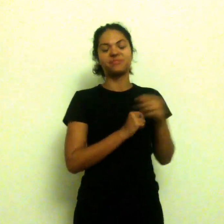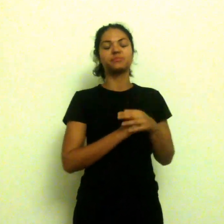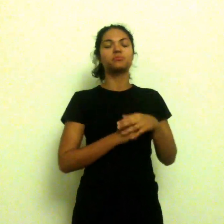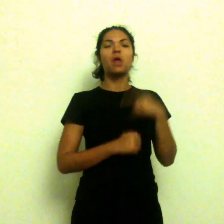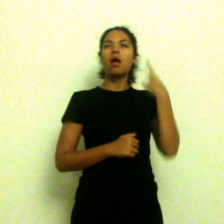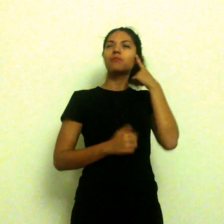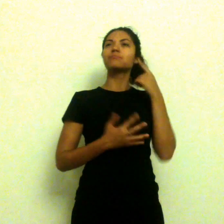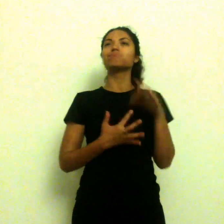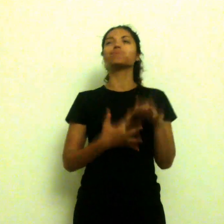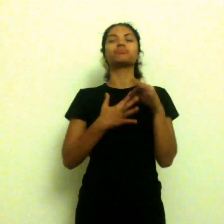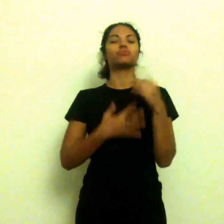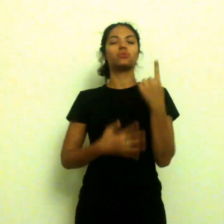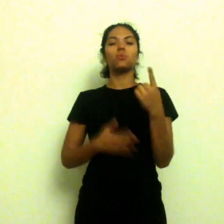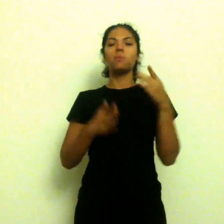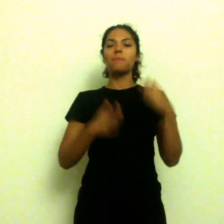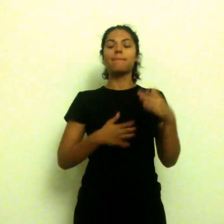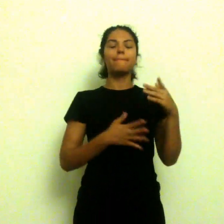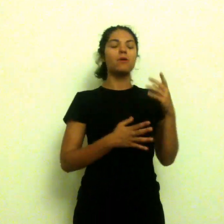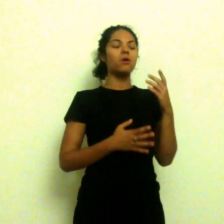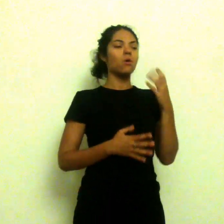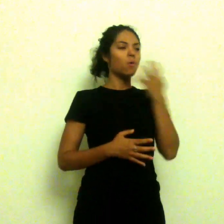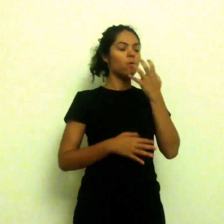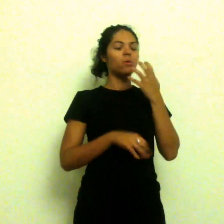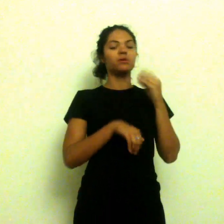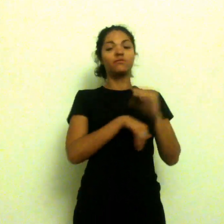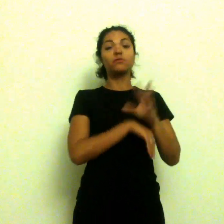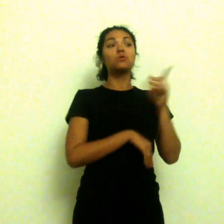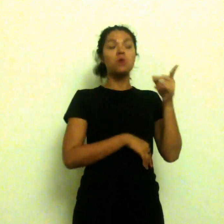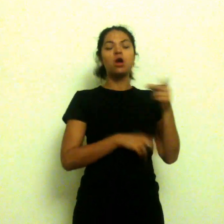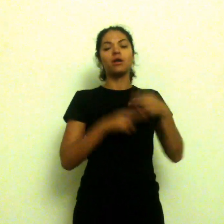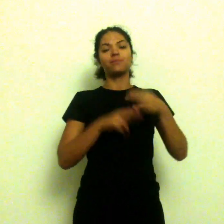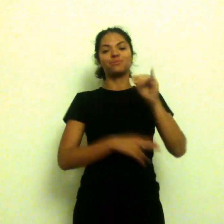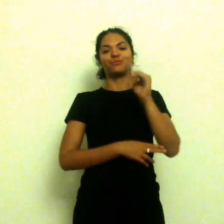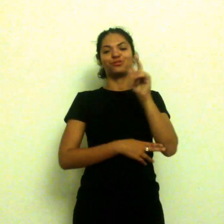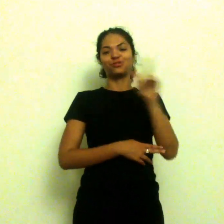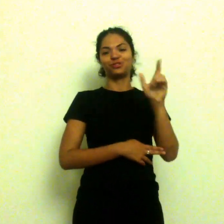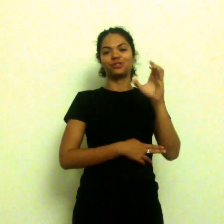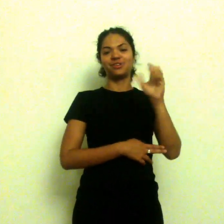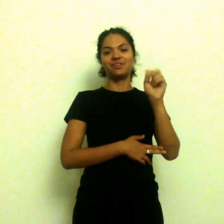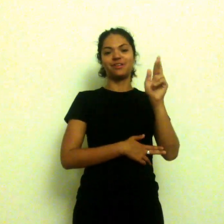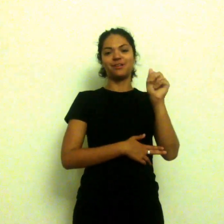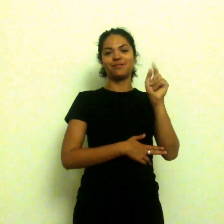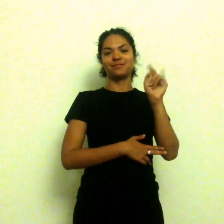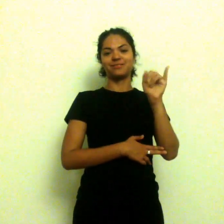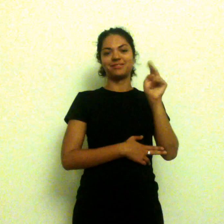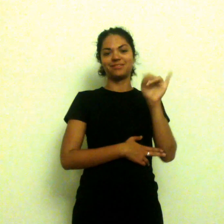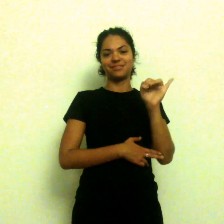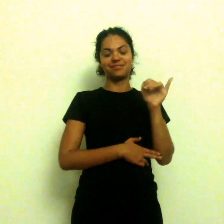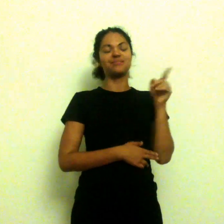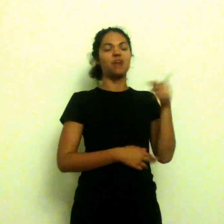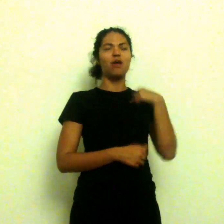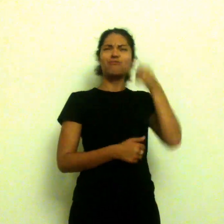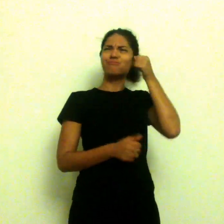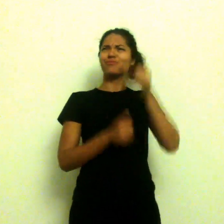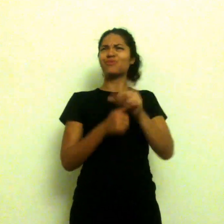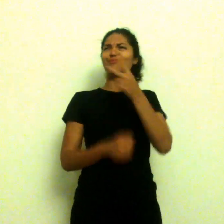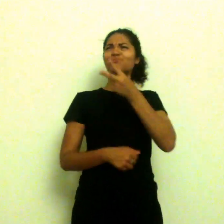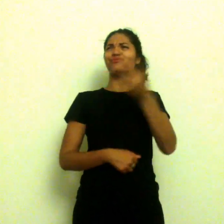our team is Jill Caratini. I still remember the day she walked into our office for the first time several years ago, and what a